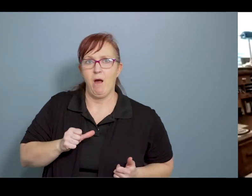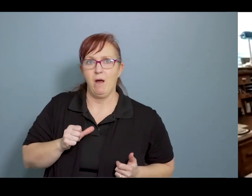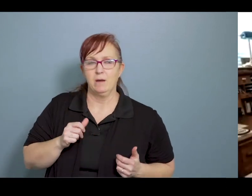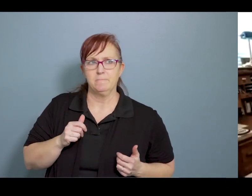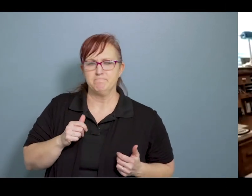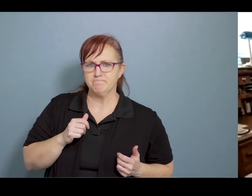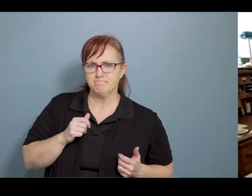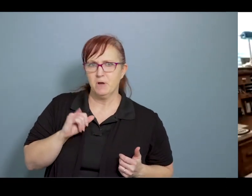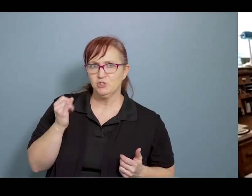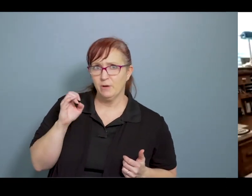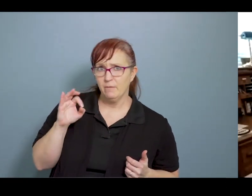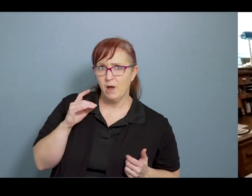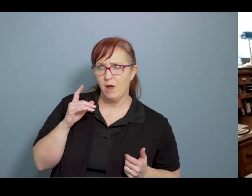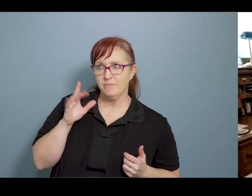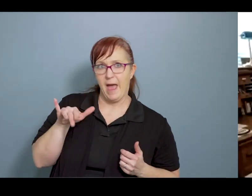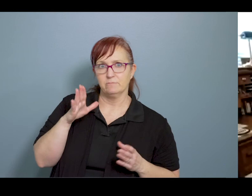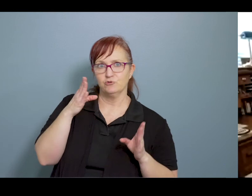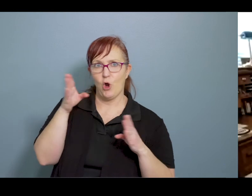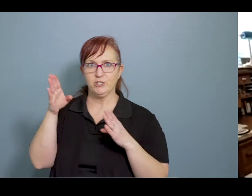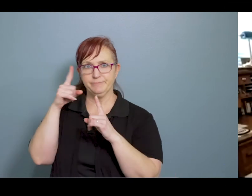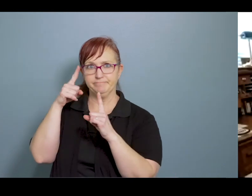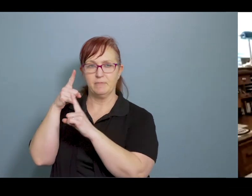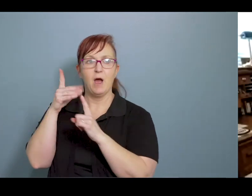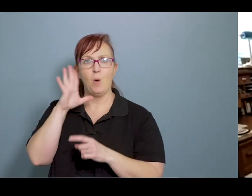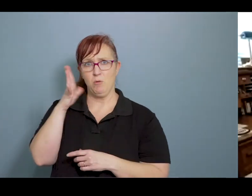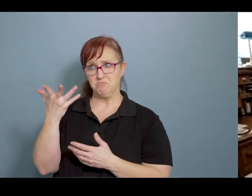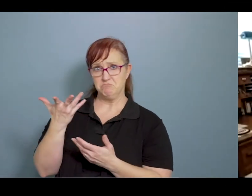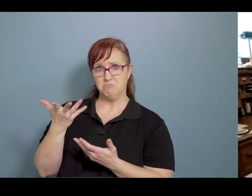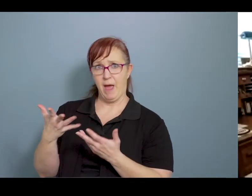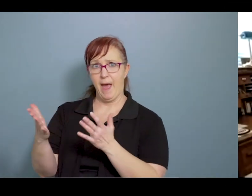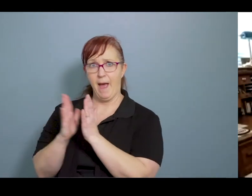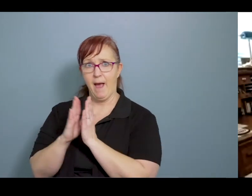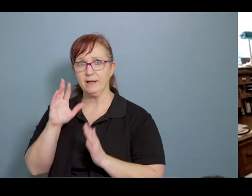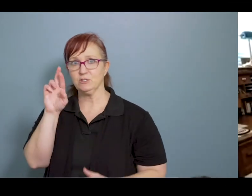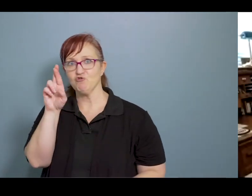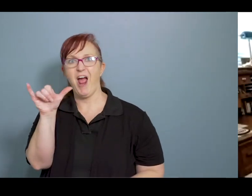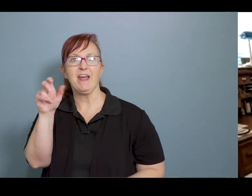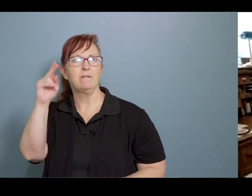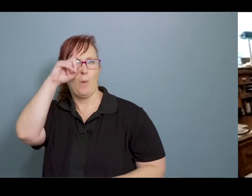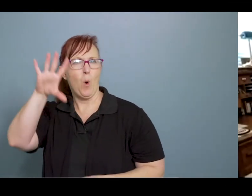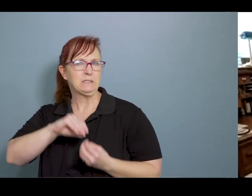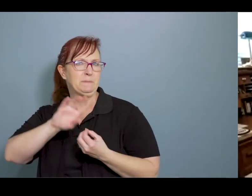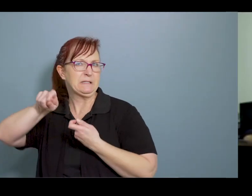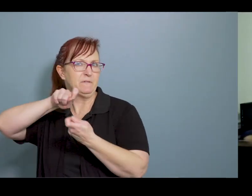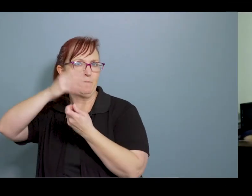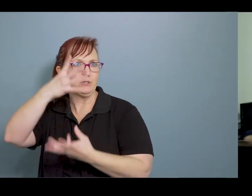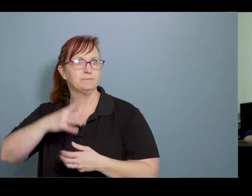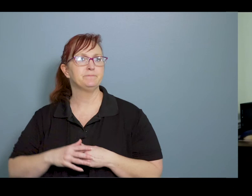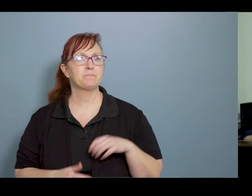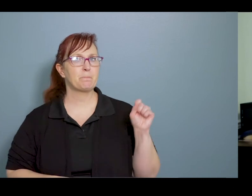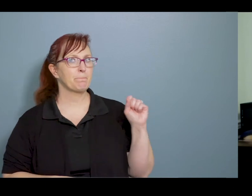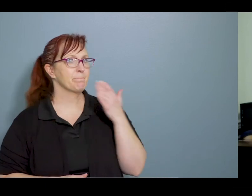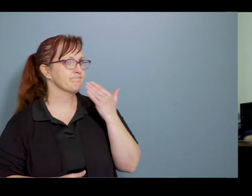had it yet, but I know you're going in that direction. So I defer to Ryan on some of the specific implementation. Yeah, thanks,